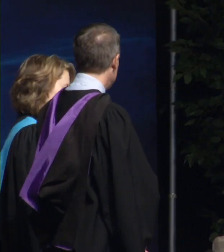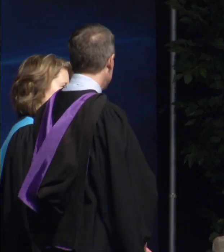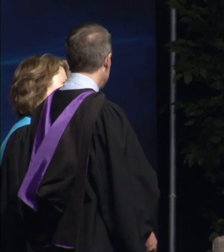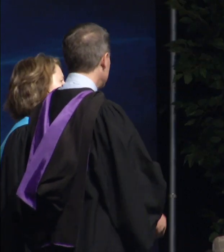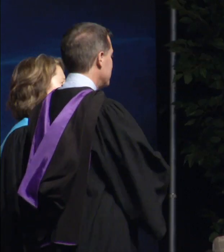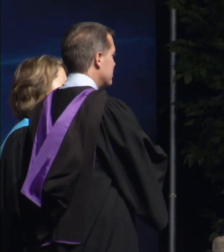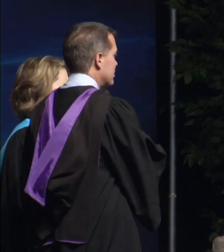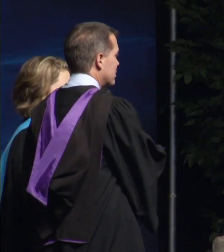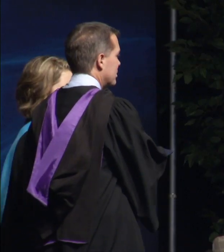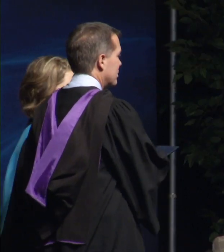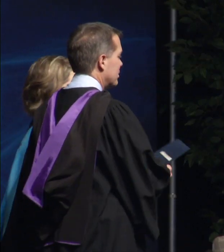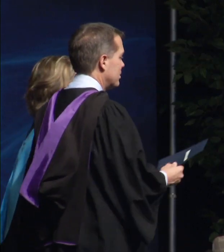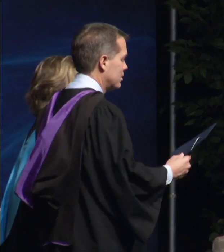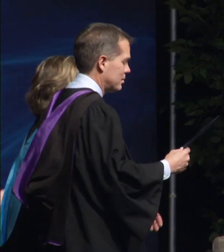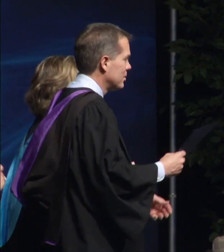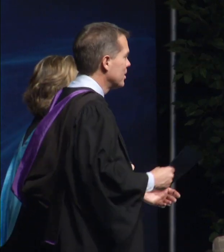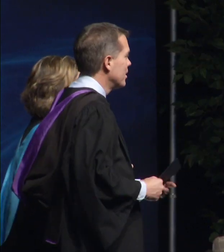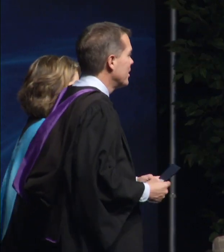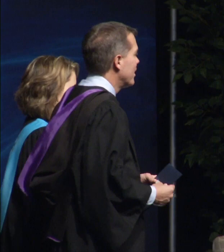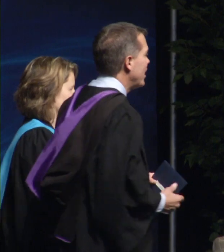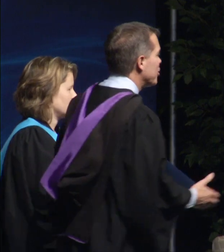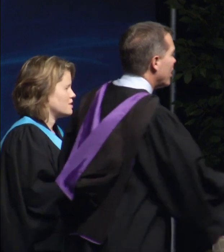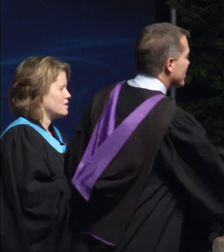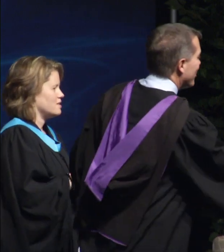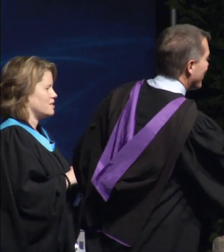Josh David Curry.